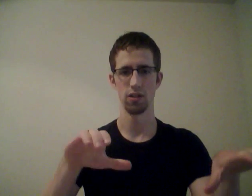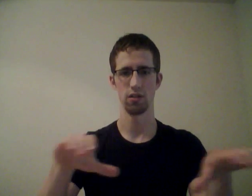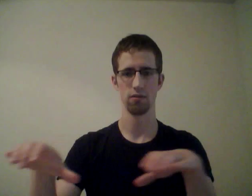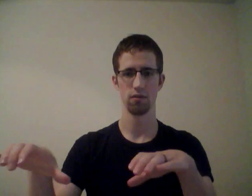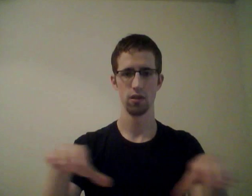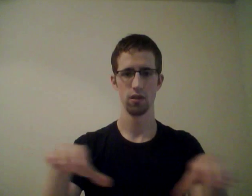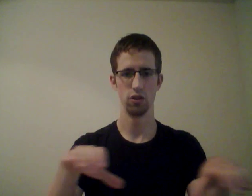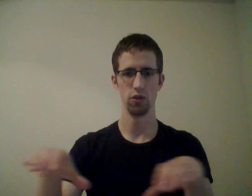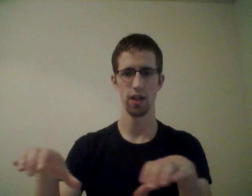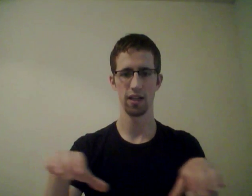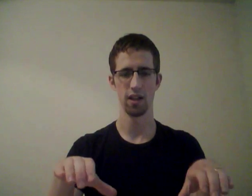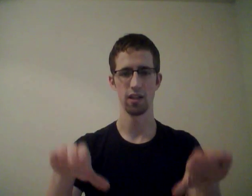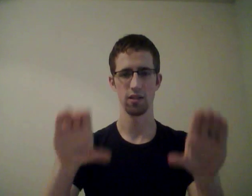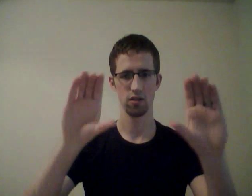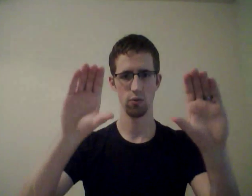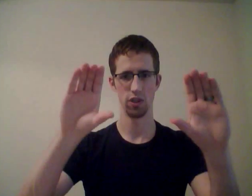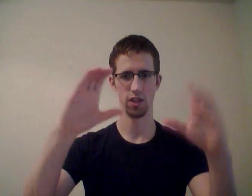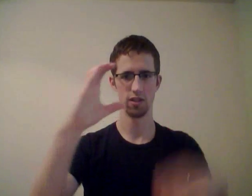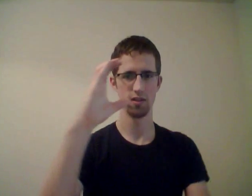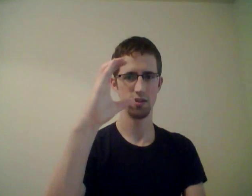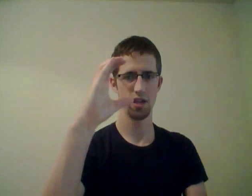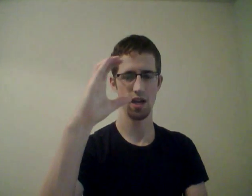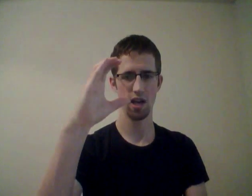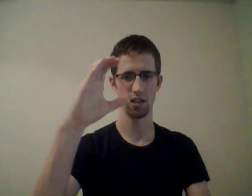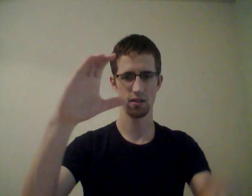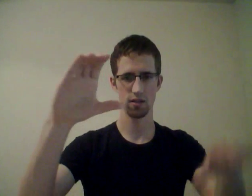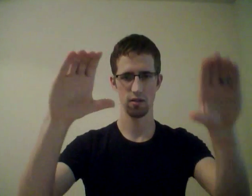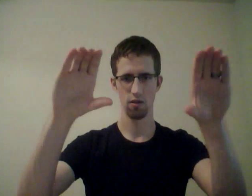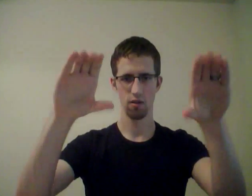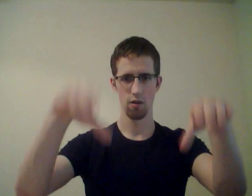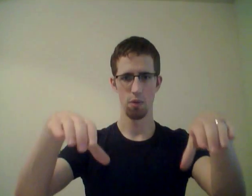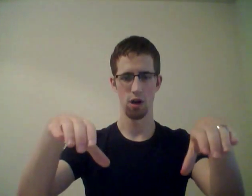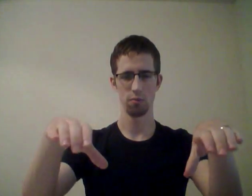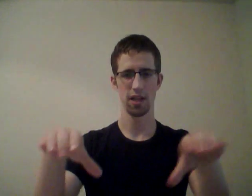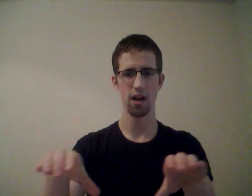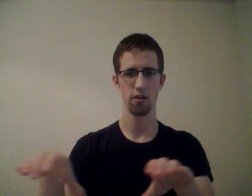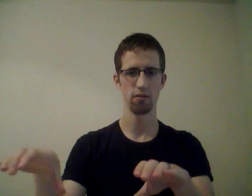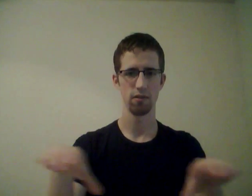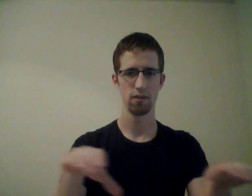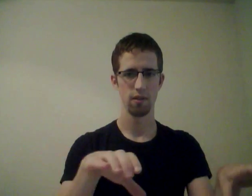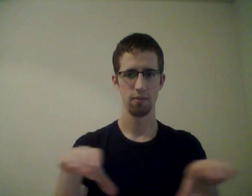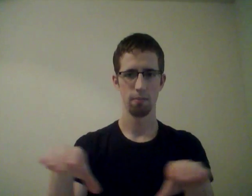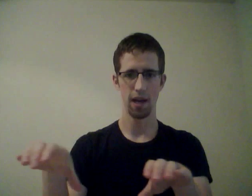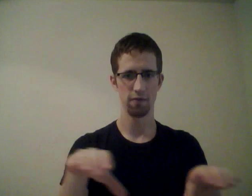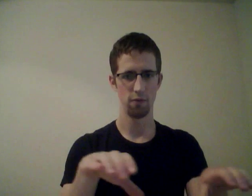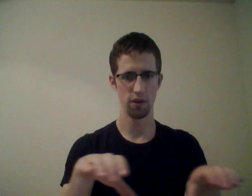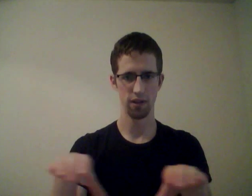is do like this, which is see hands, palm down, back and forth